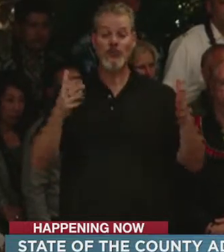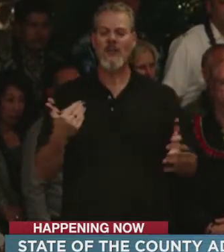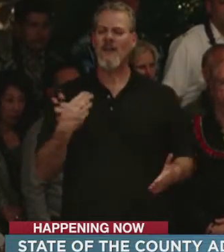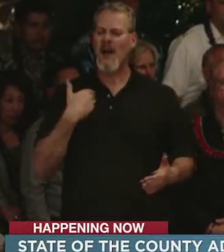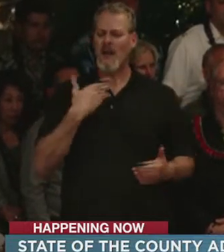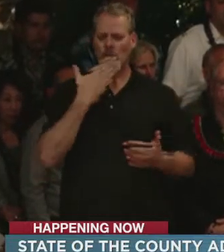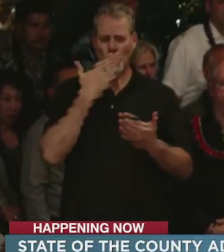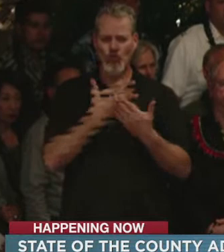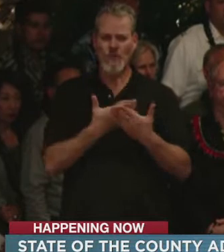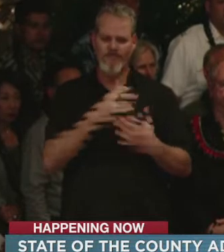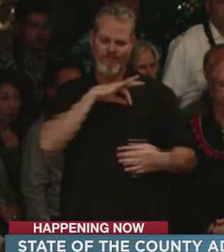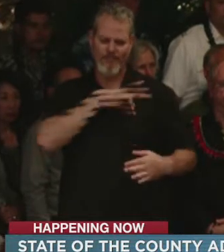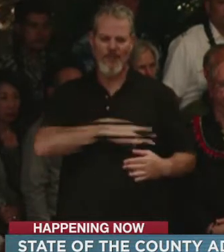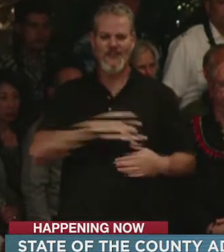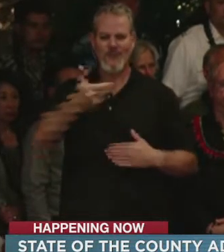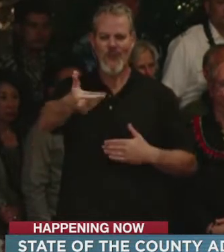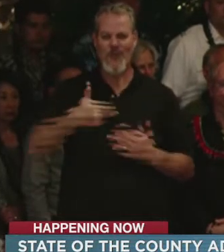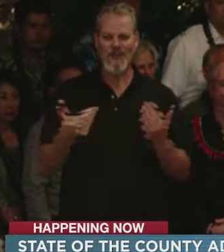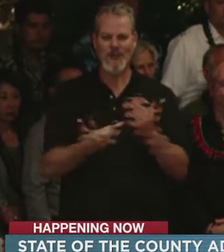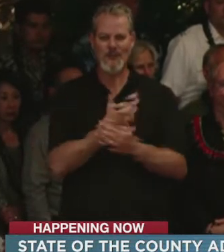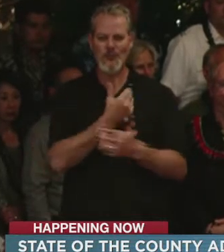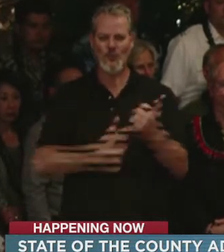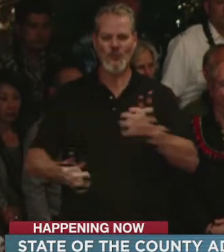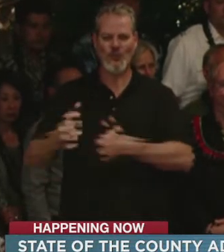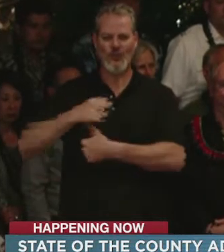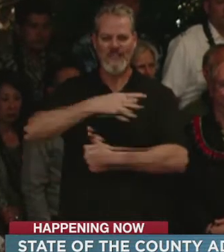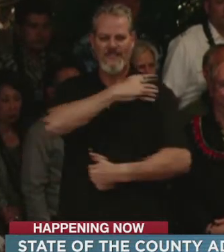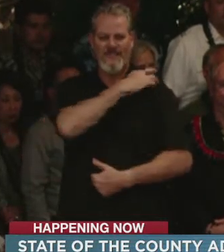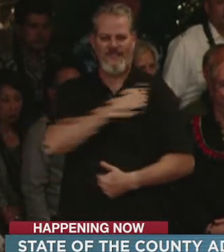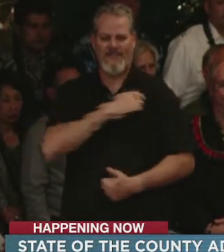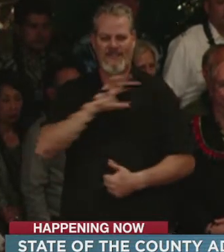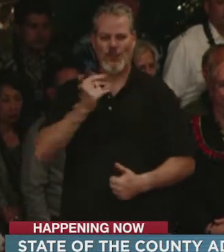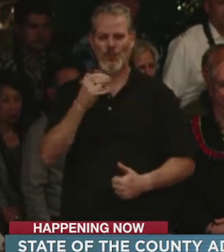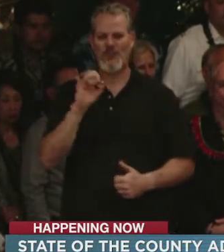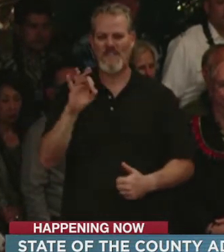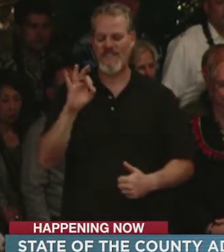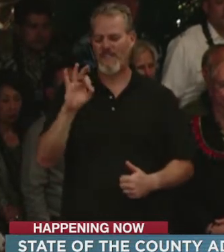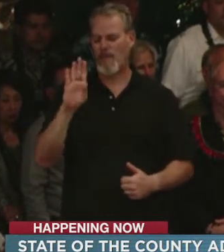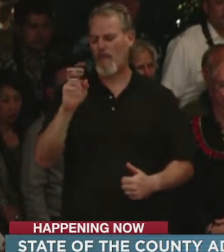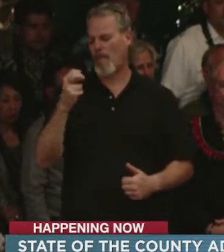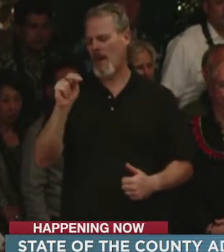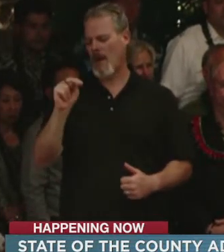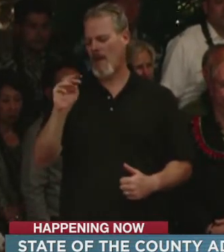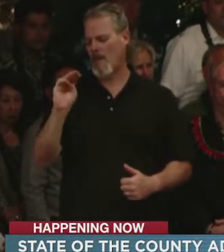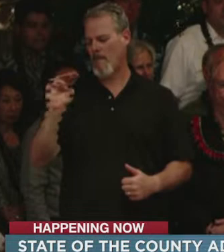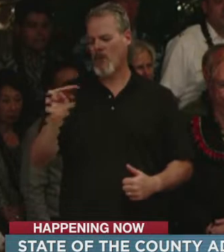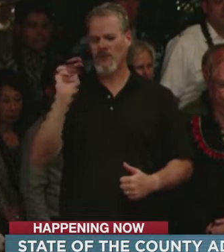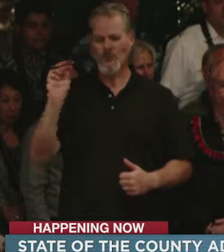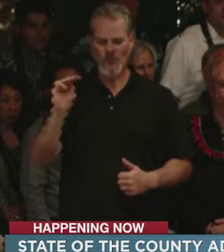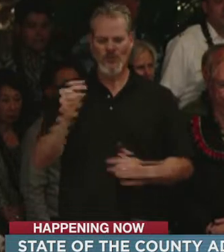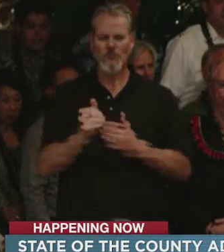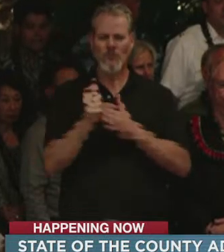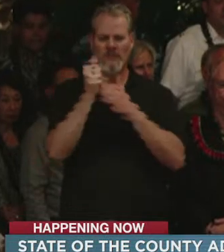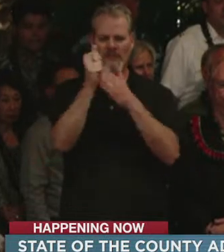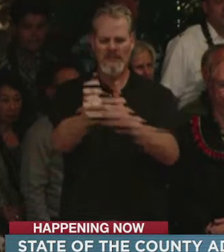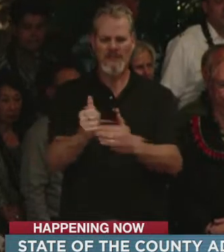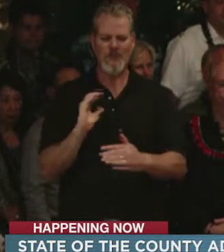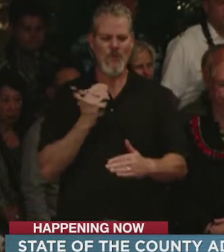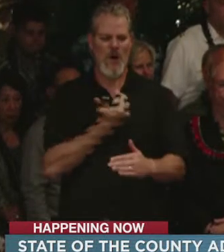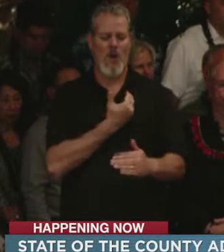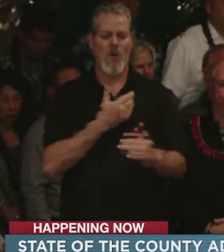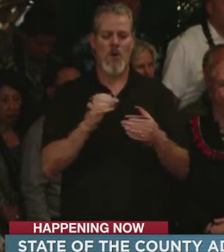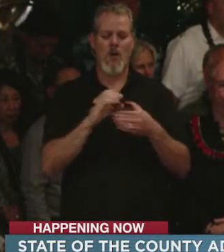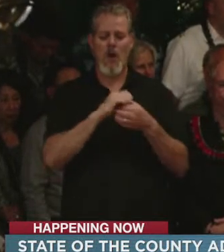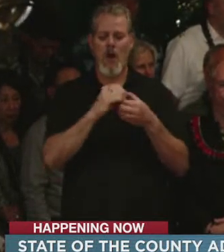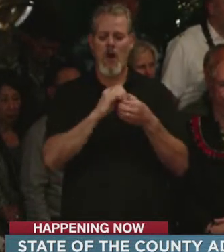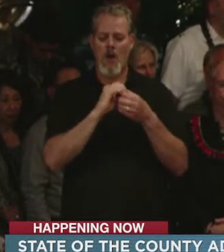privileges of welcoming a new chief to the department, Chief Ben Moskowitz, who will carry on the tradition of Hawaii County's officers in